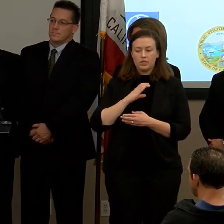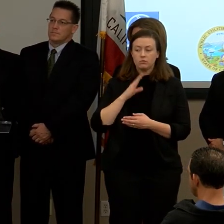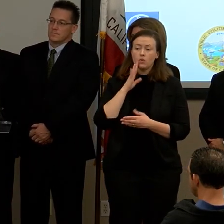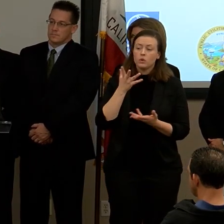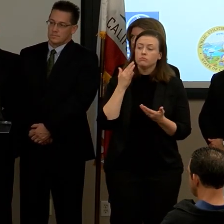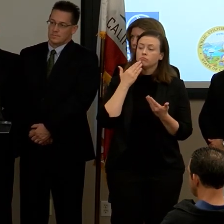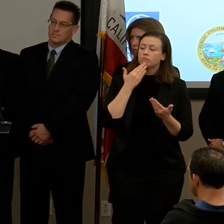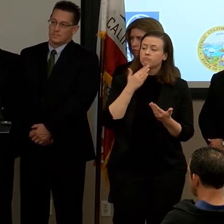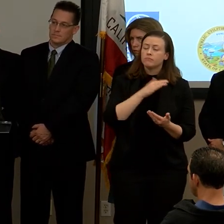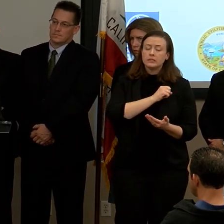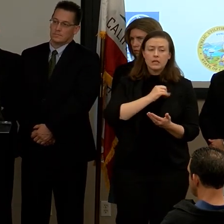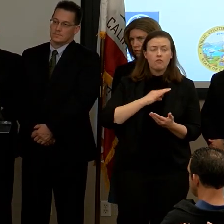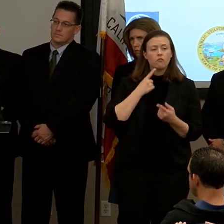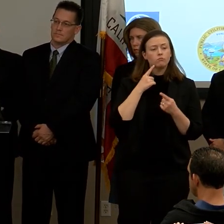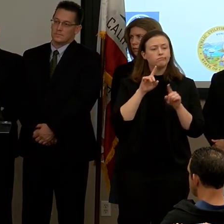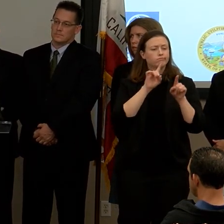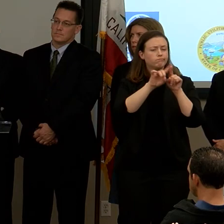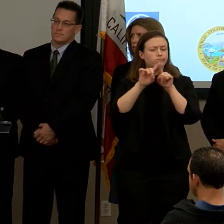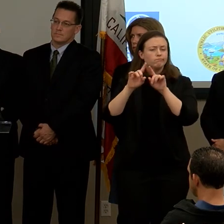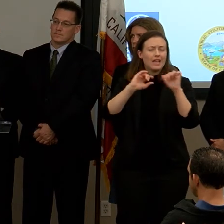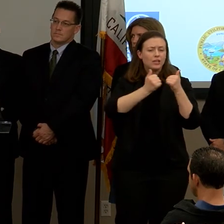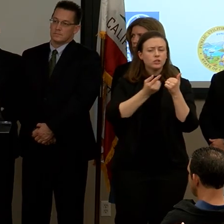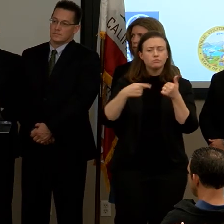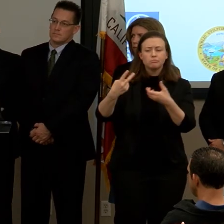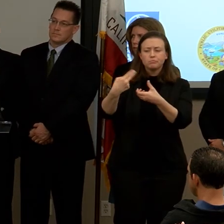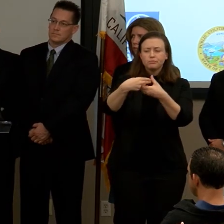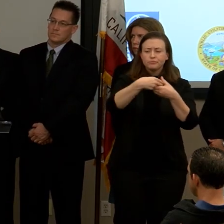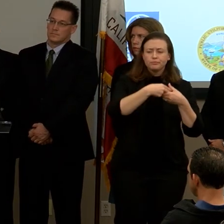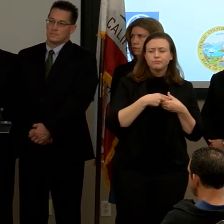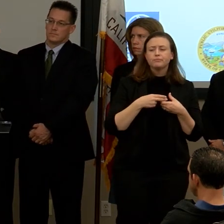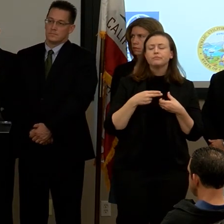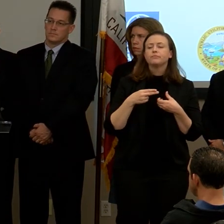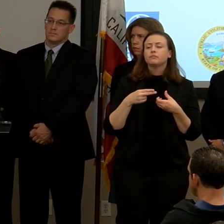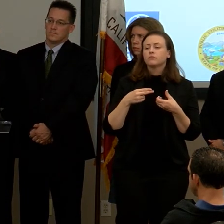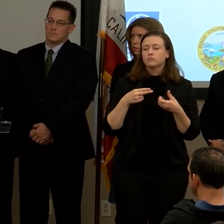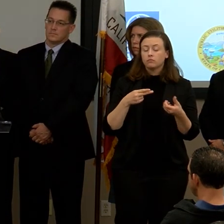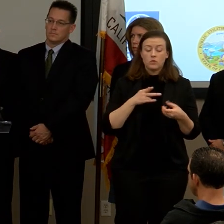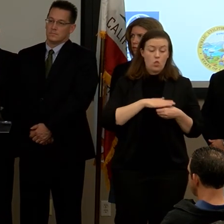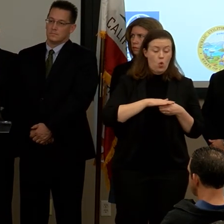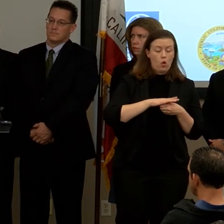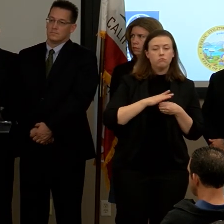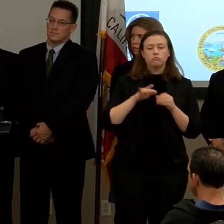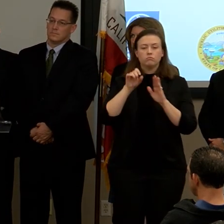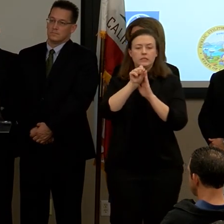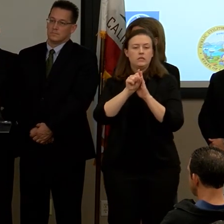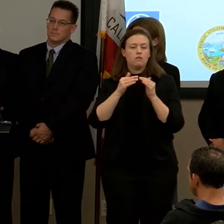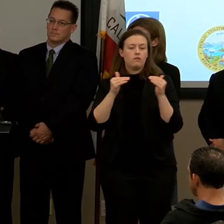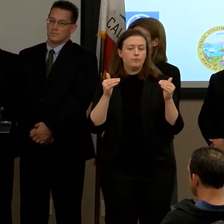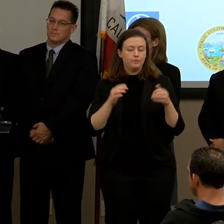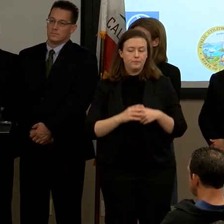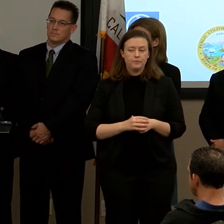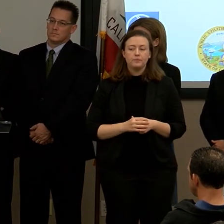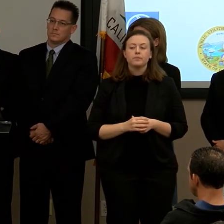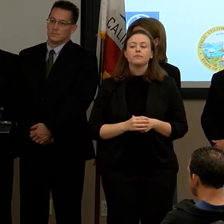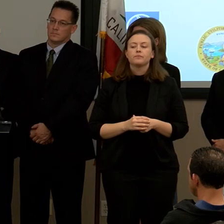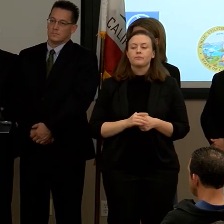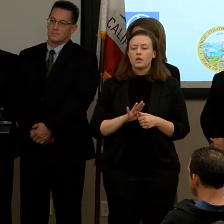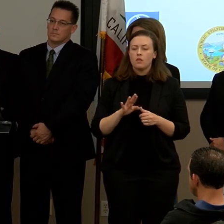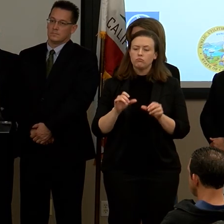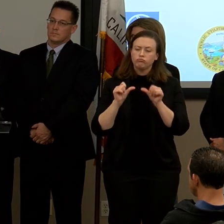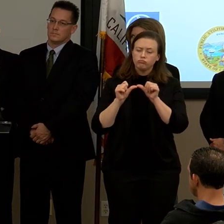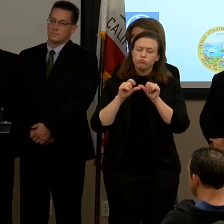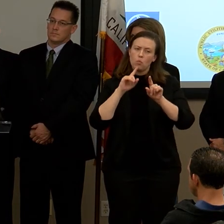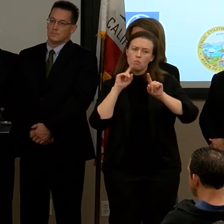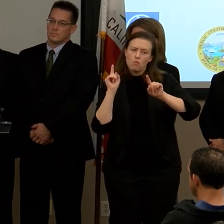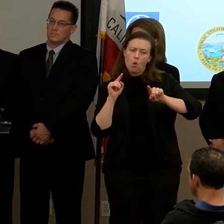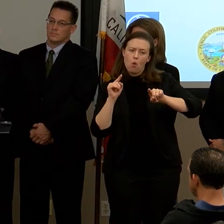from the many agencies who participated in this, both local and state, and for their constant reporting